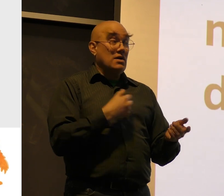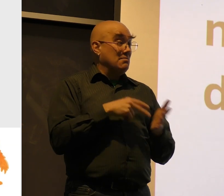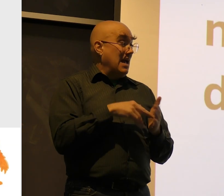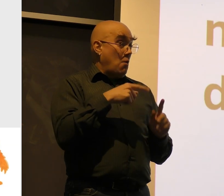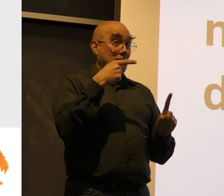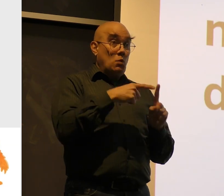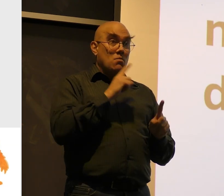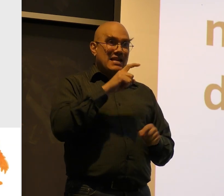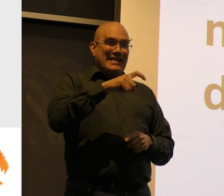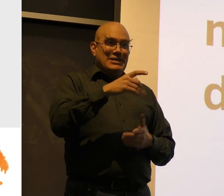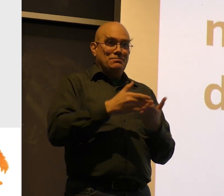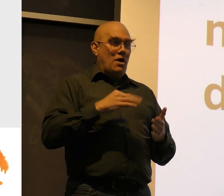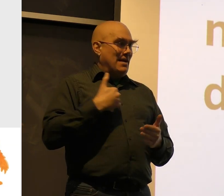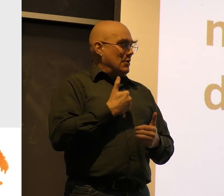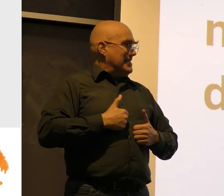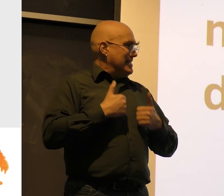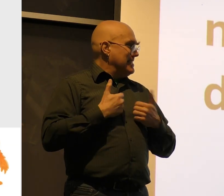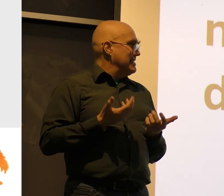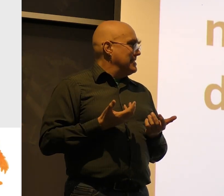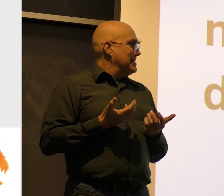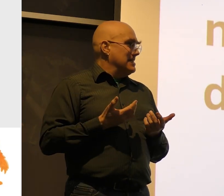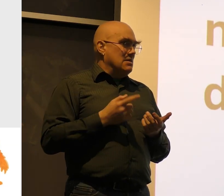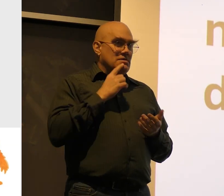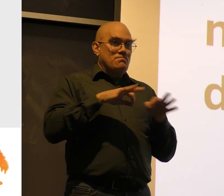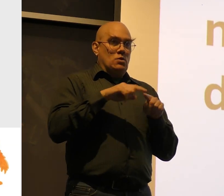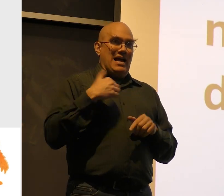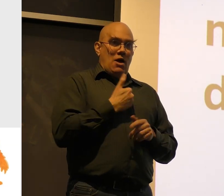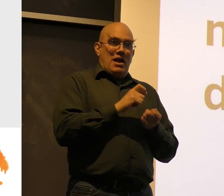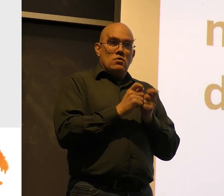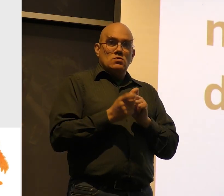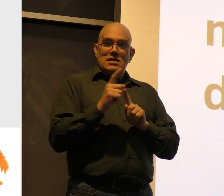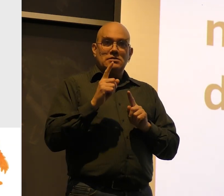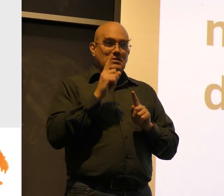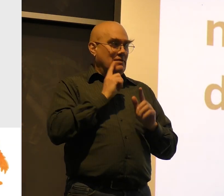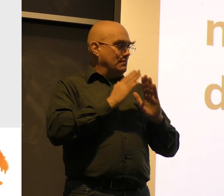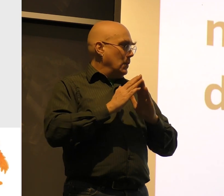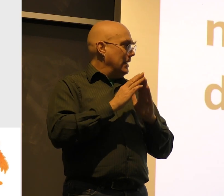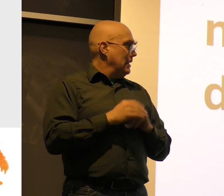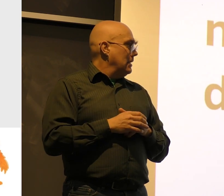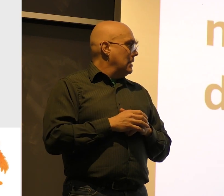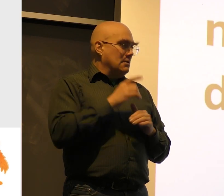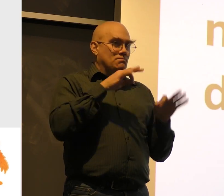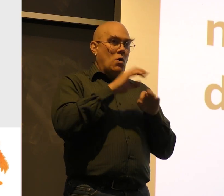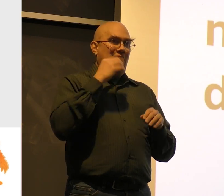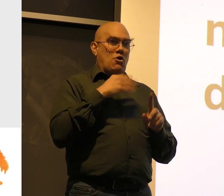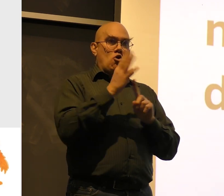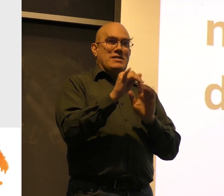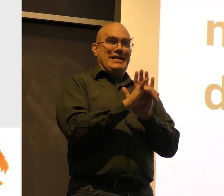that it's been bad. I mean, it was a necessary part of our existence for the longest time. It was important for our evolution as the deaf community. It was important